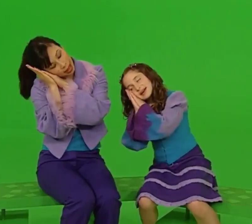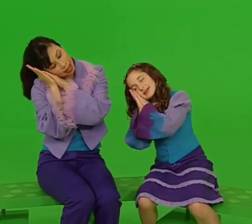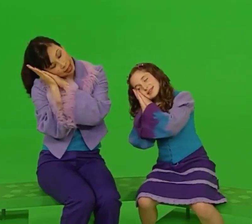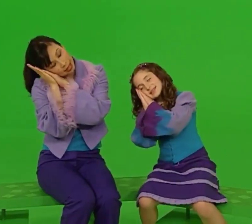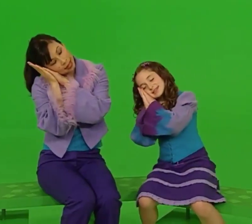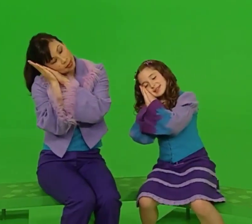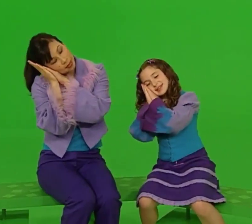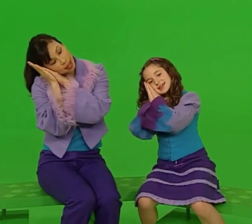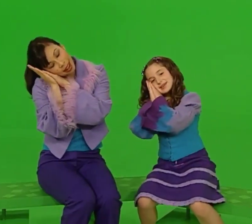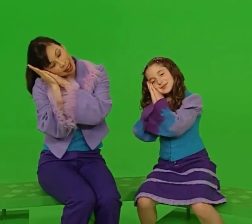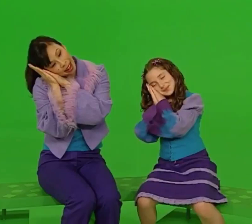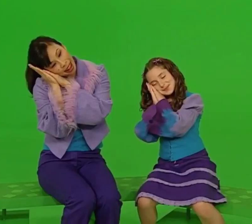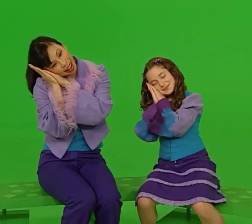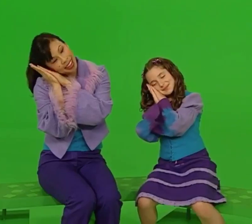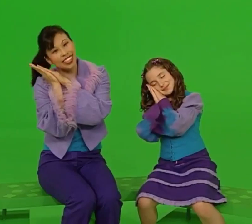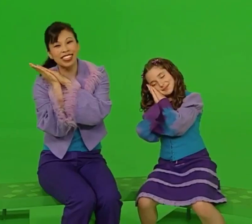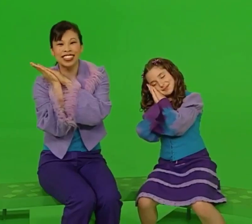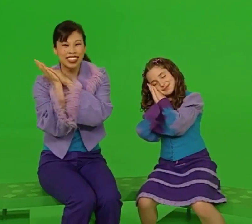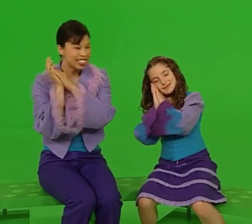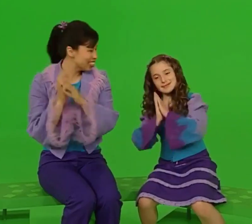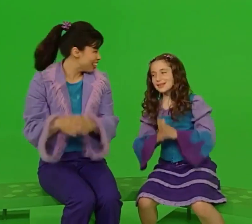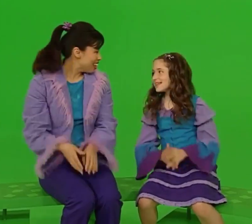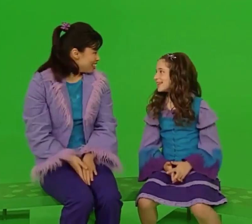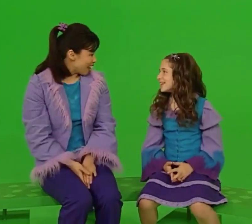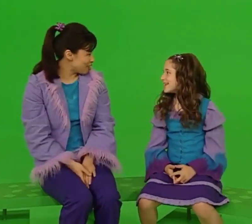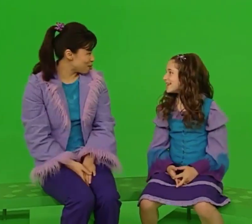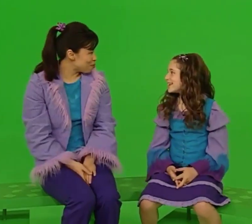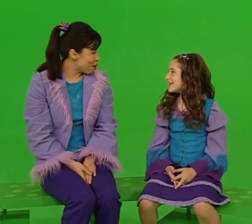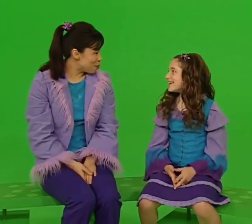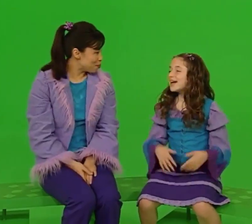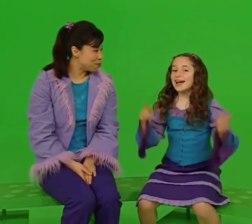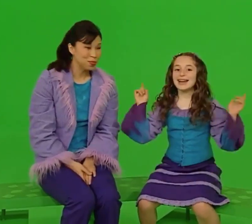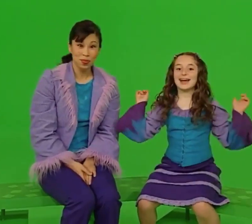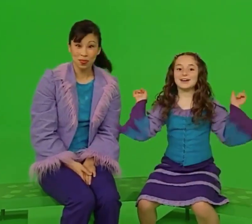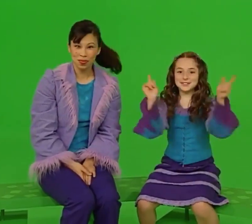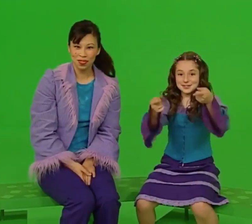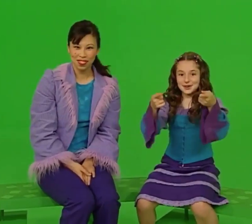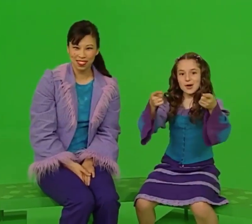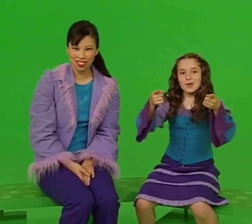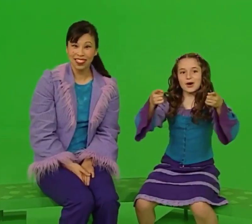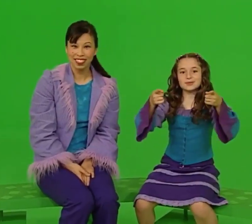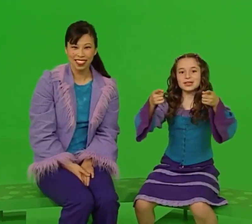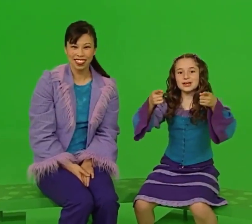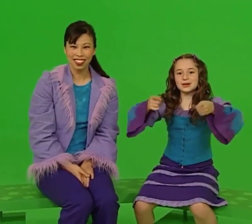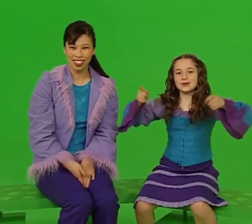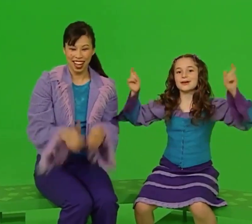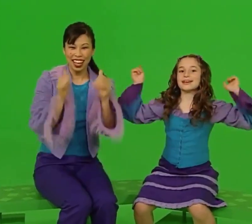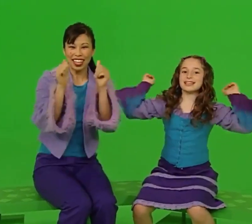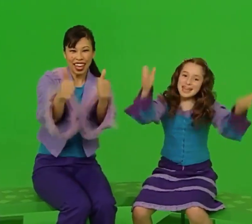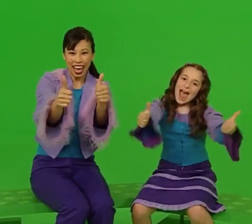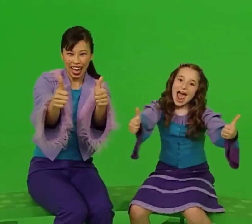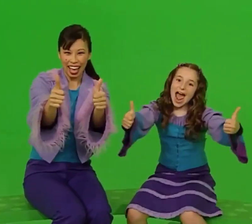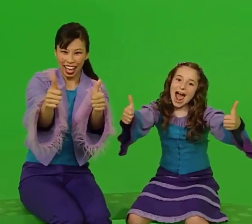bed. Now you know a poem. And now you know a poem too. Yeah!